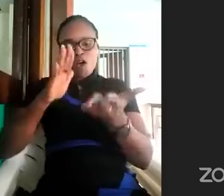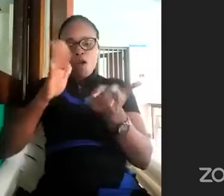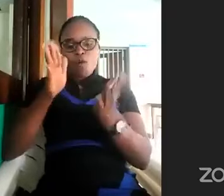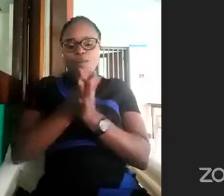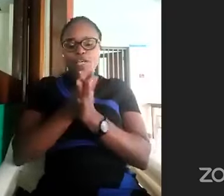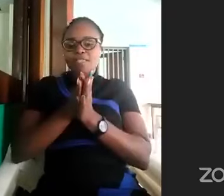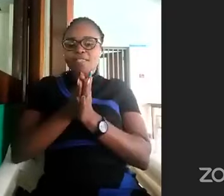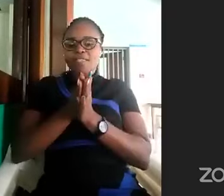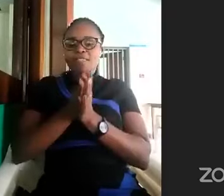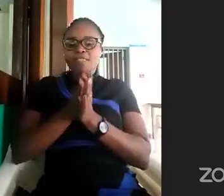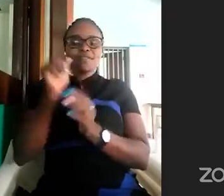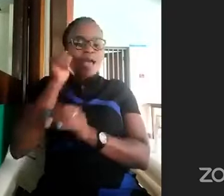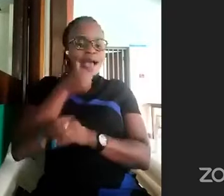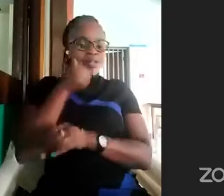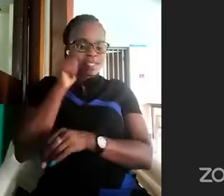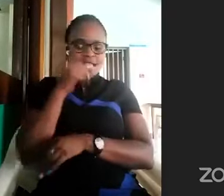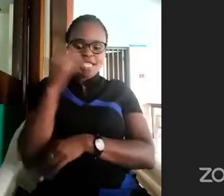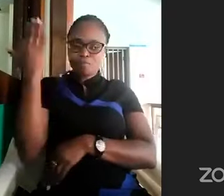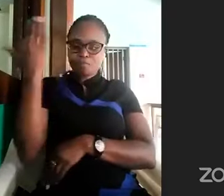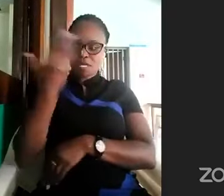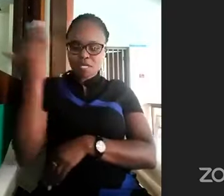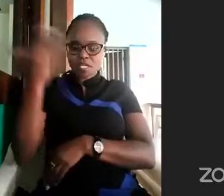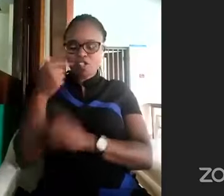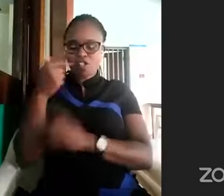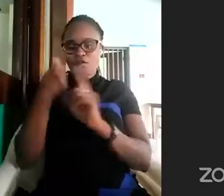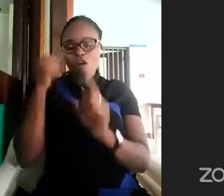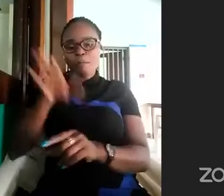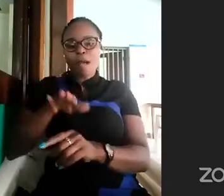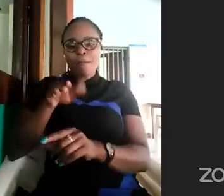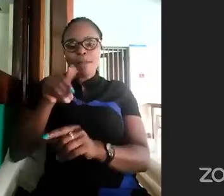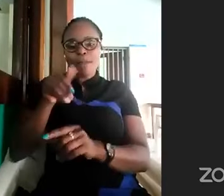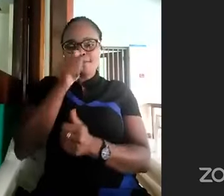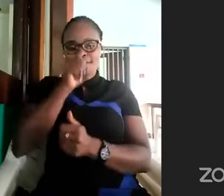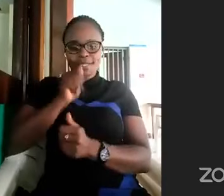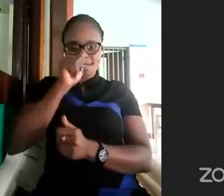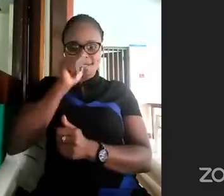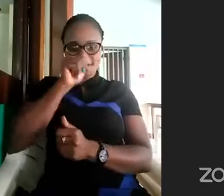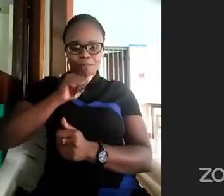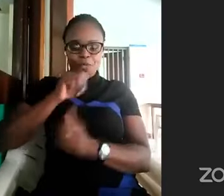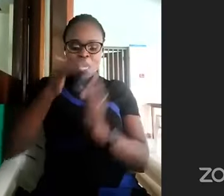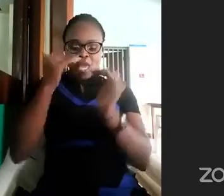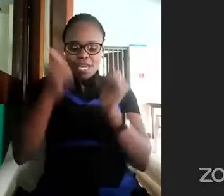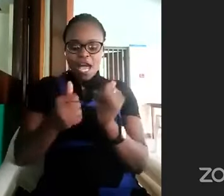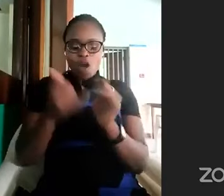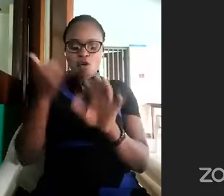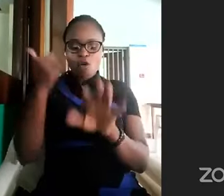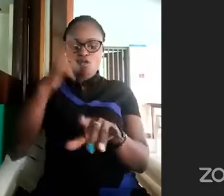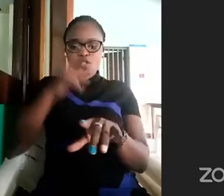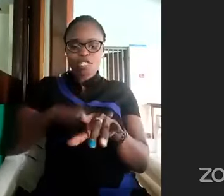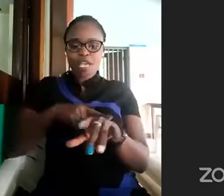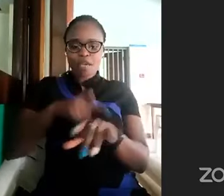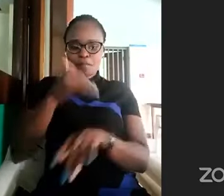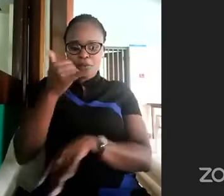Siri. So in this juncture, we are going to have our Mama Siri. They're going to present something to